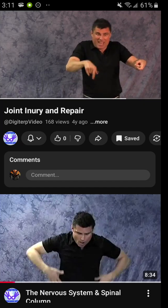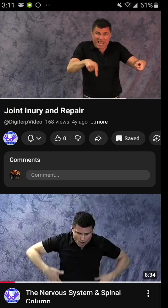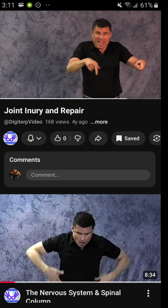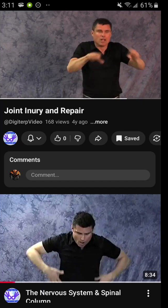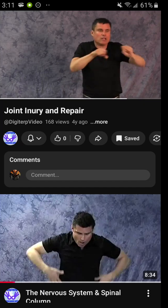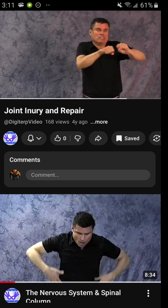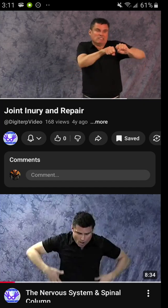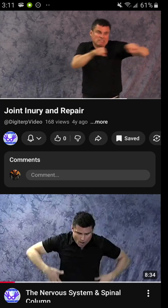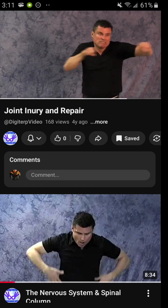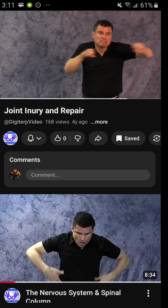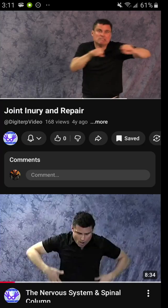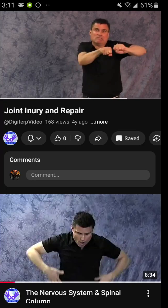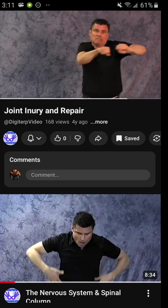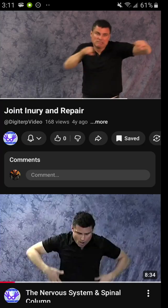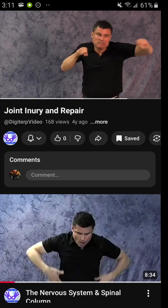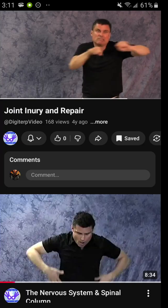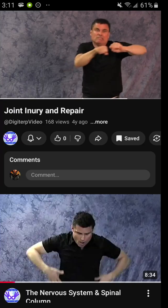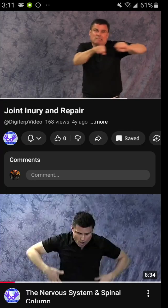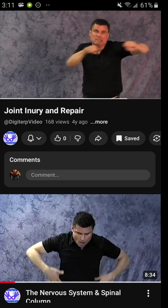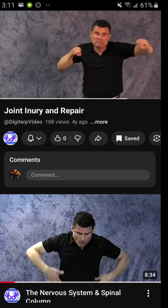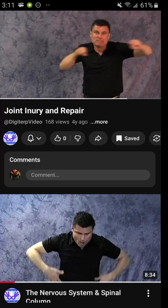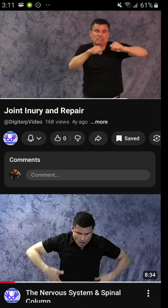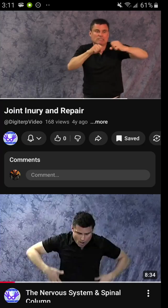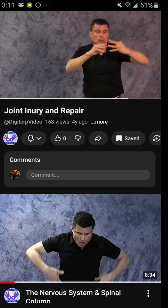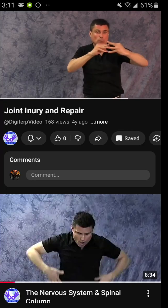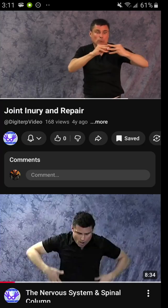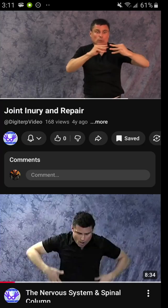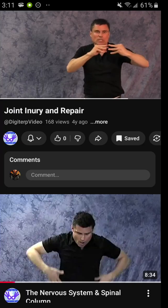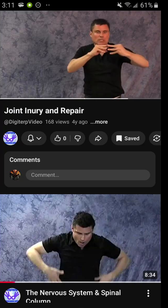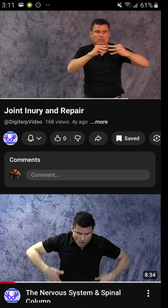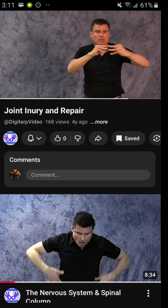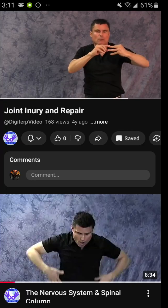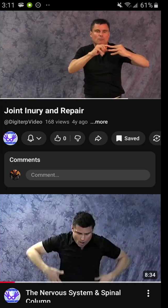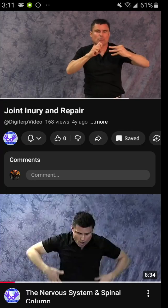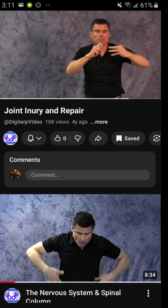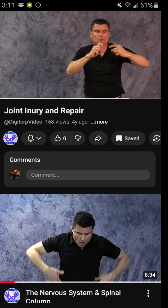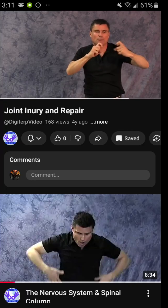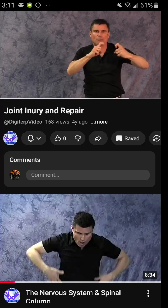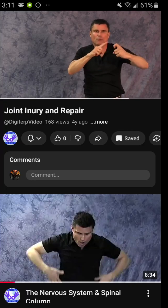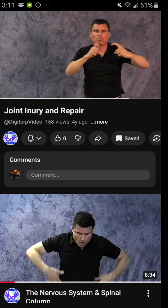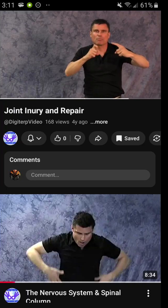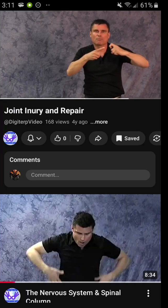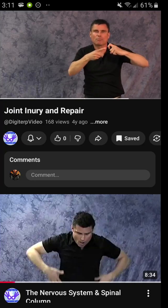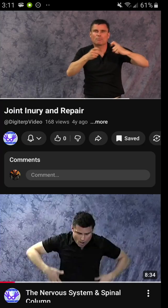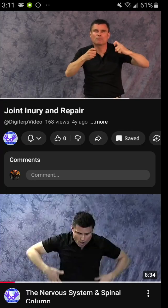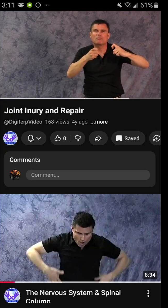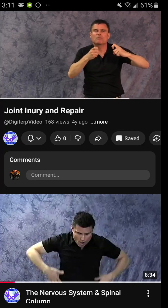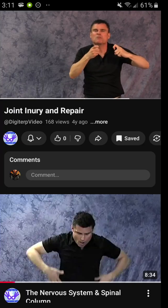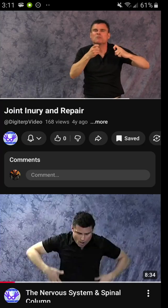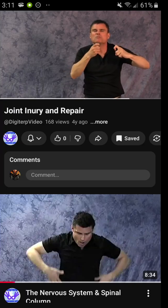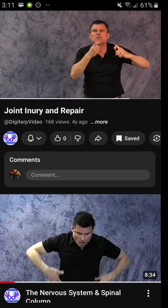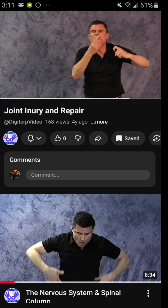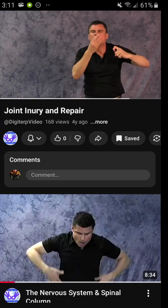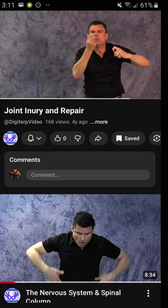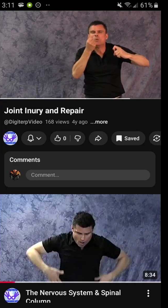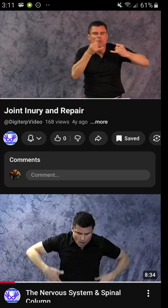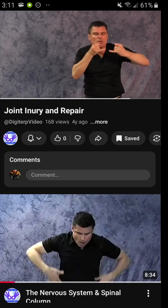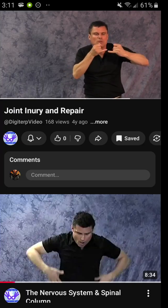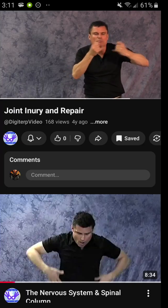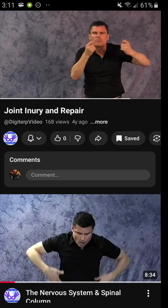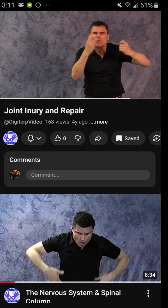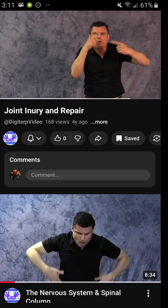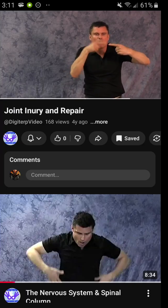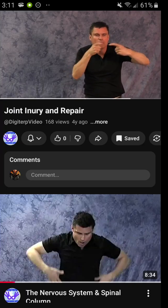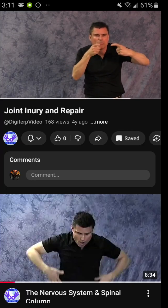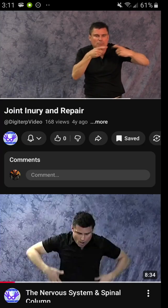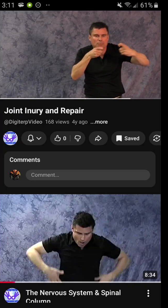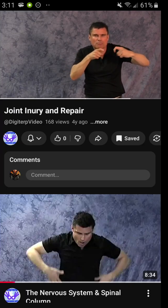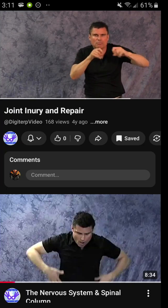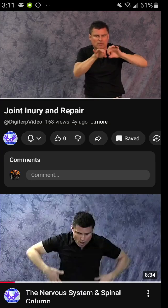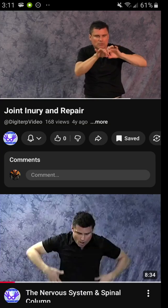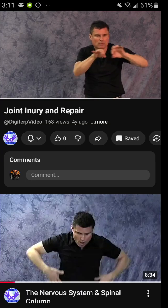you can try and mimic distance,